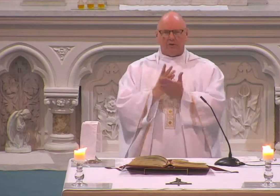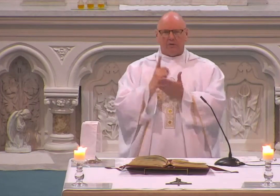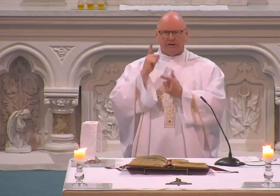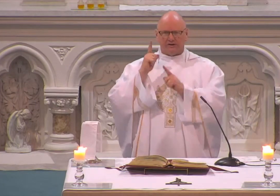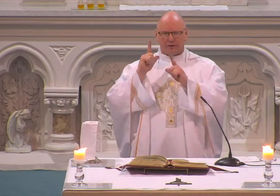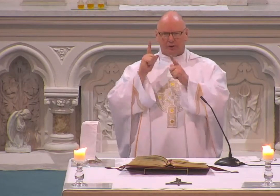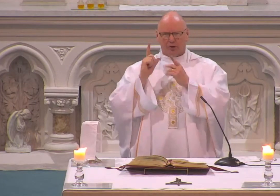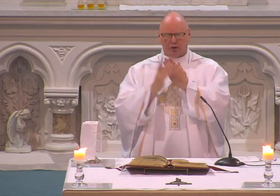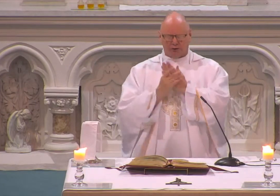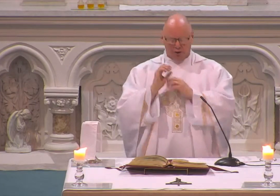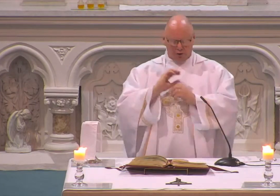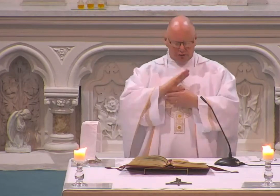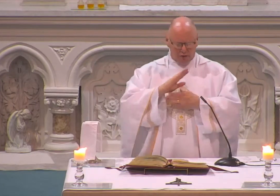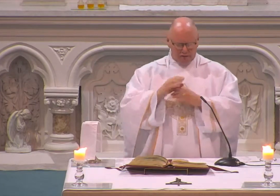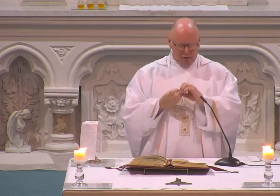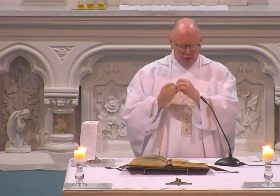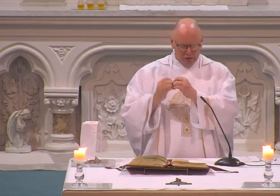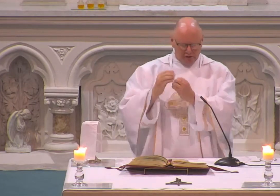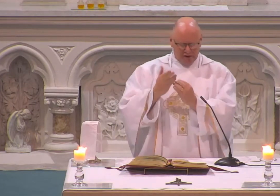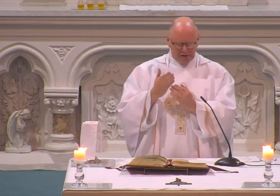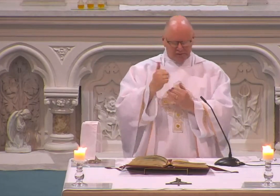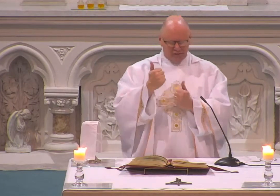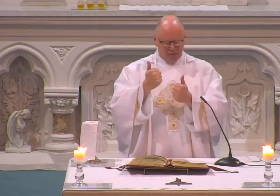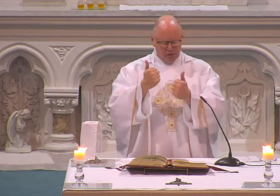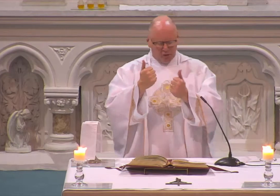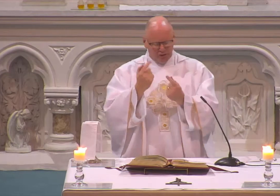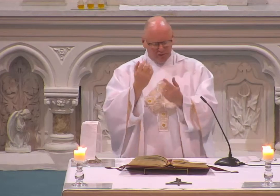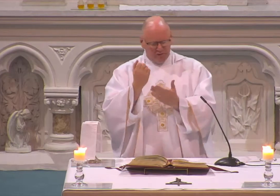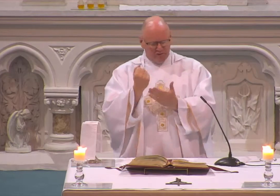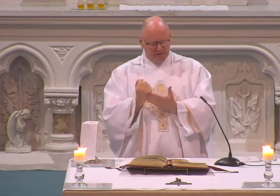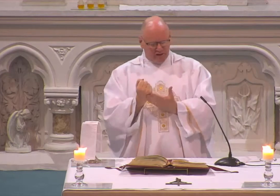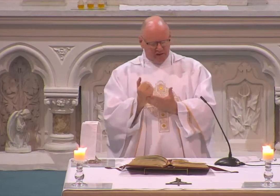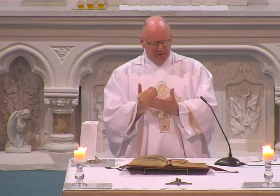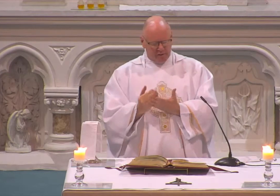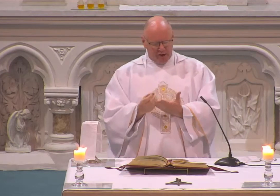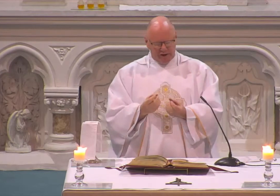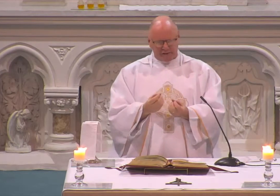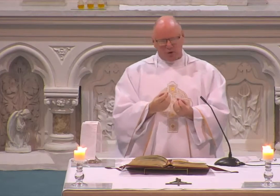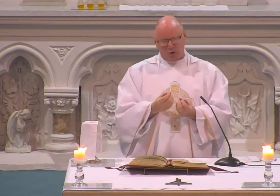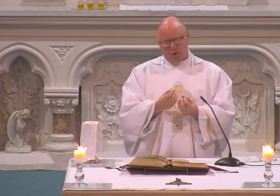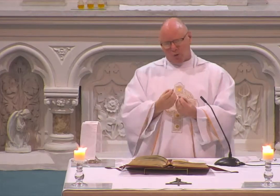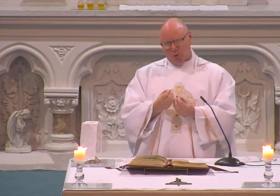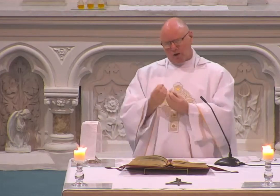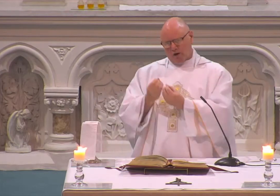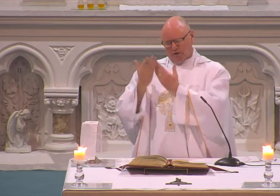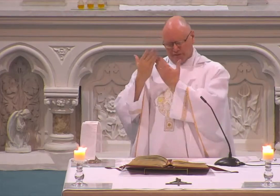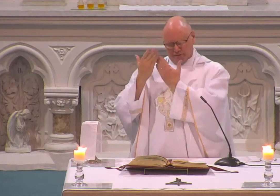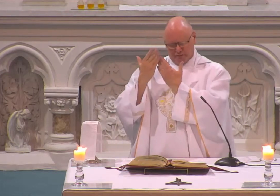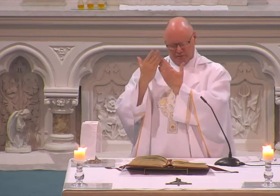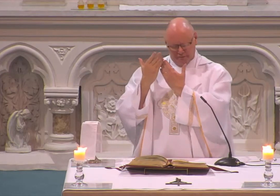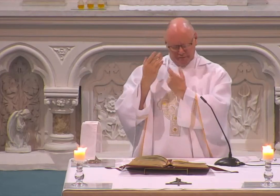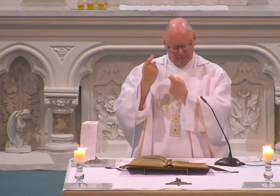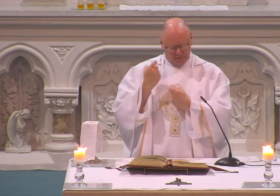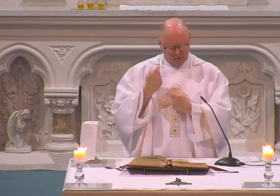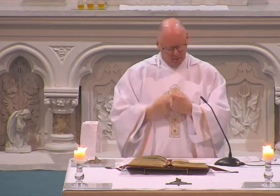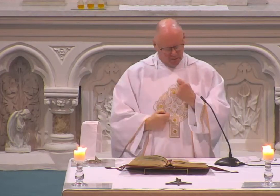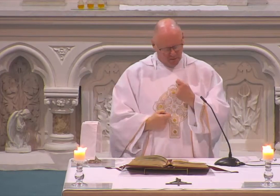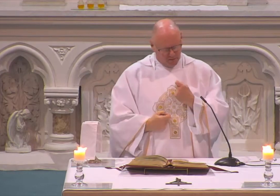Blessed are you, Lord God, of all creation, for through your goodness we receive the bread we offer you. Fruit